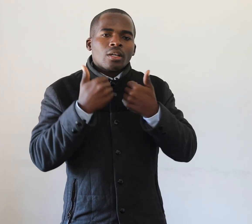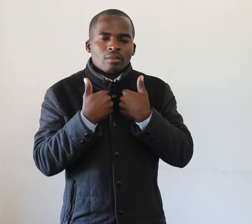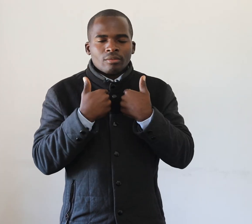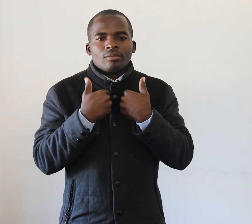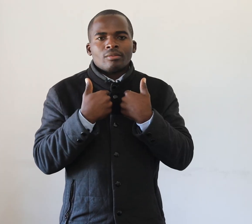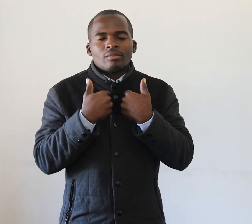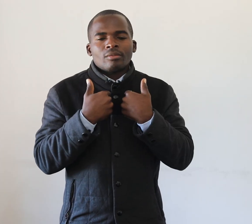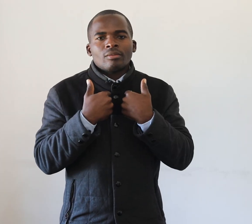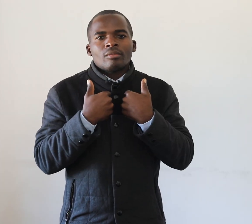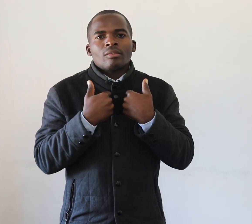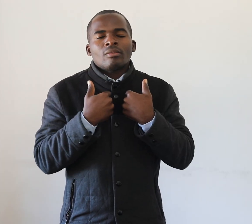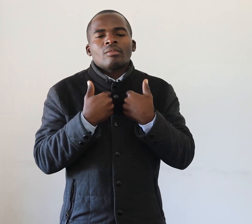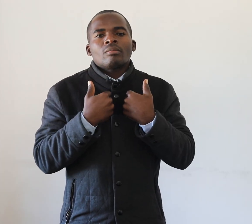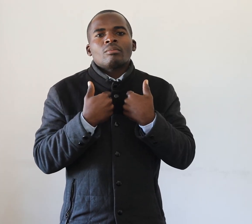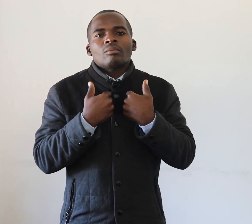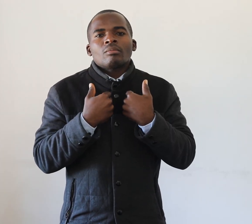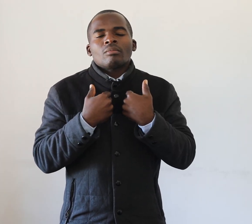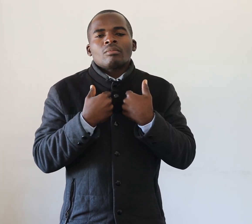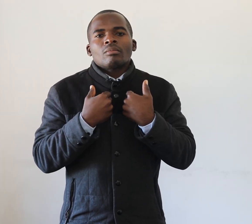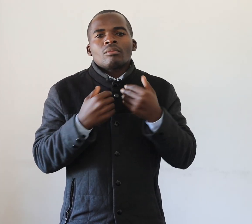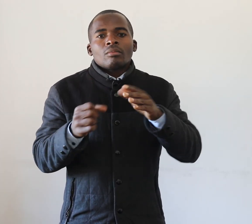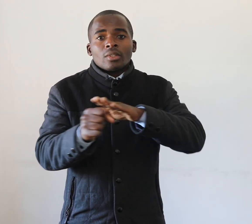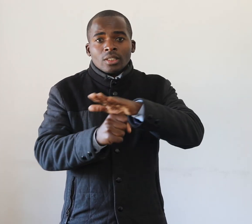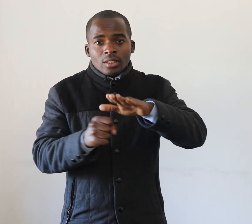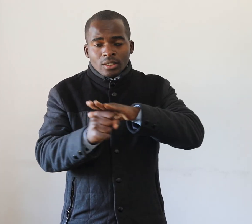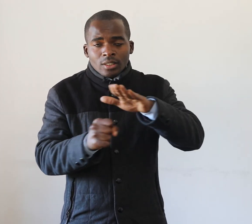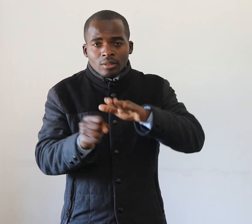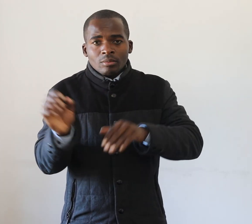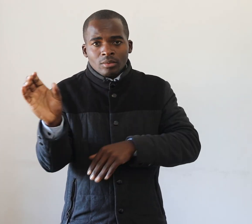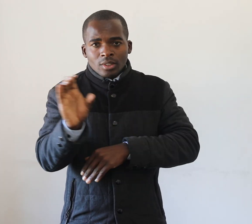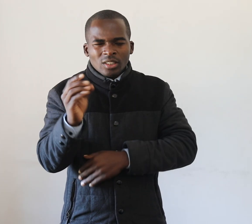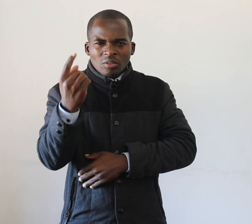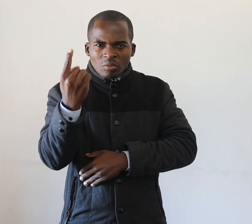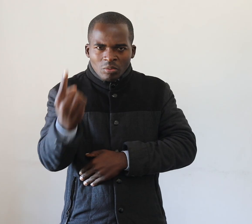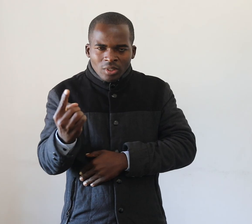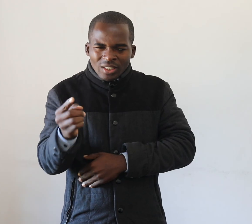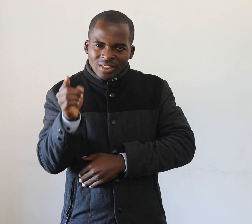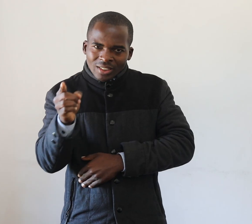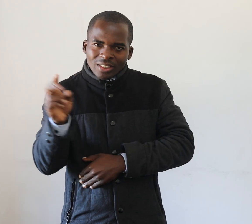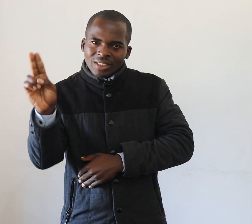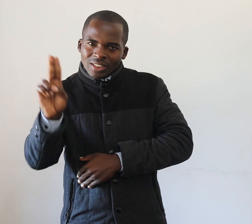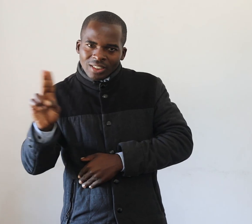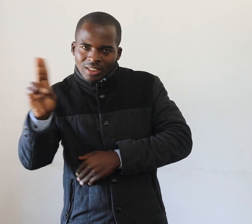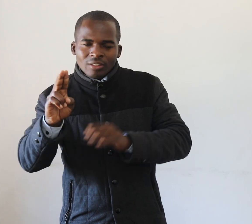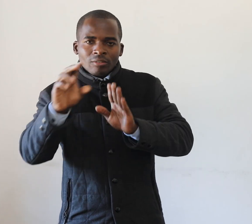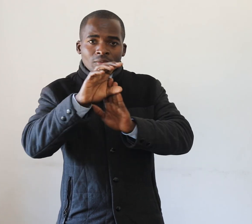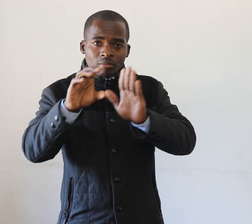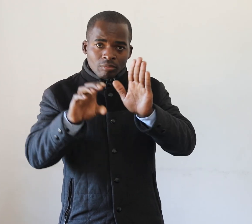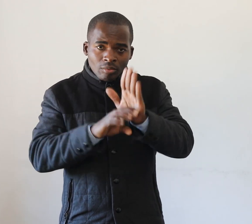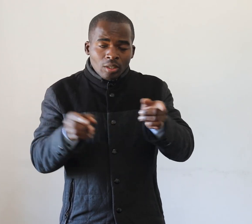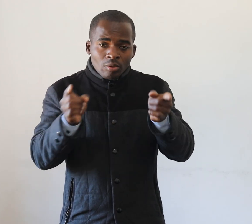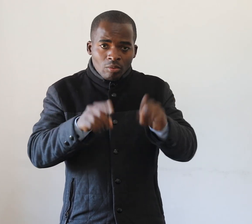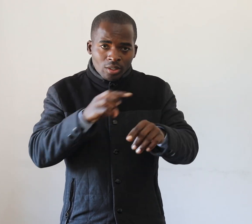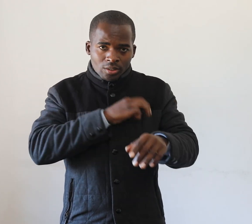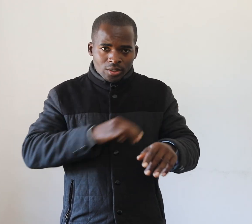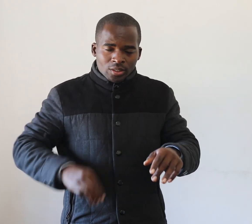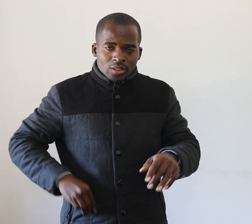1 means that the usual constitutional reasons for an MP's seat becoming